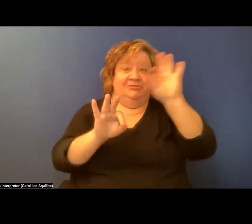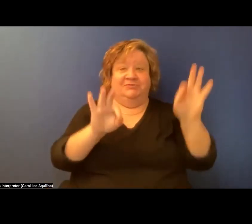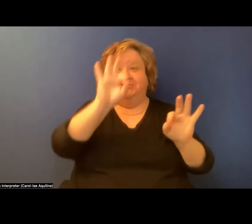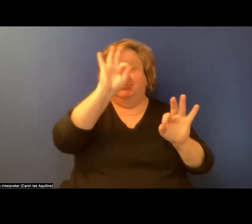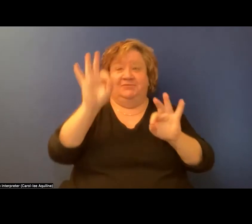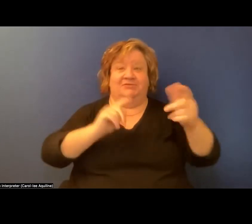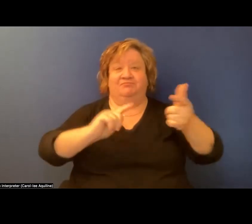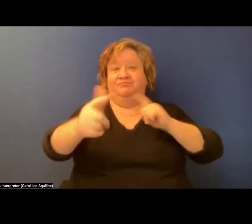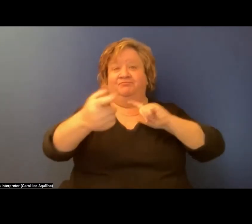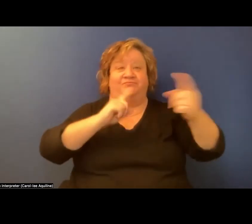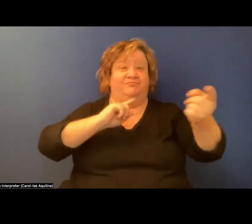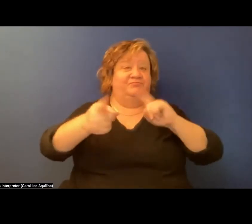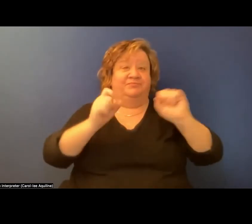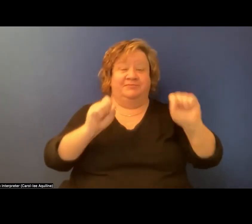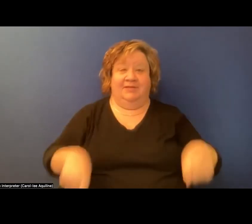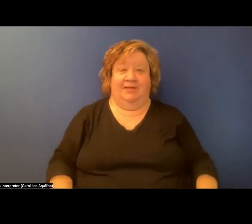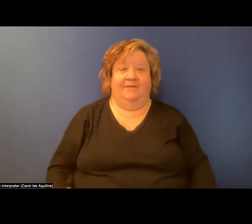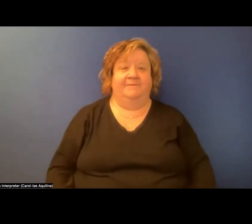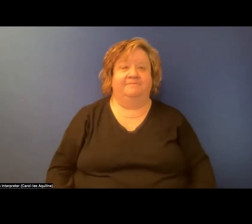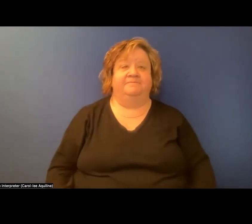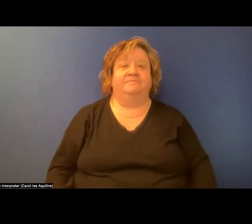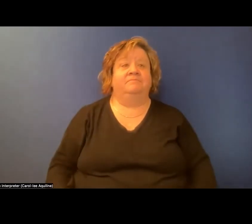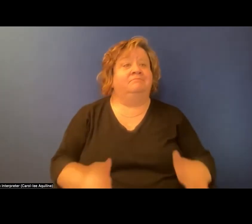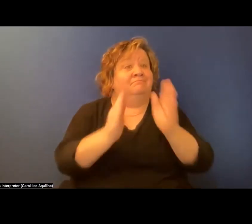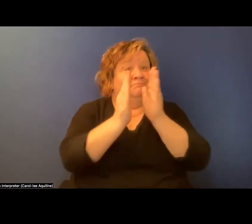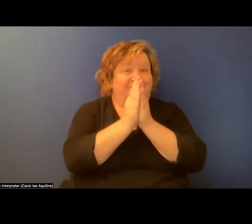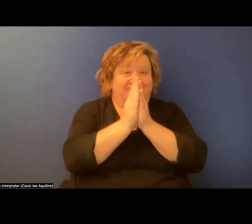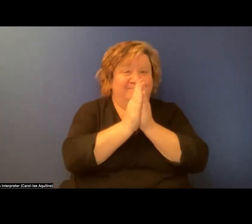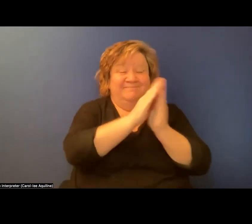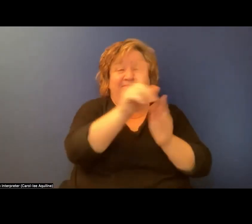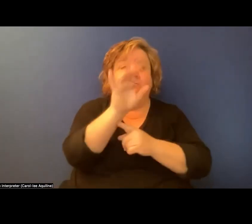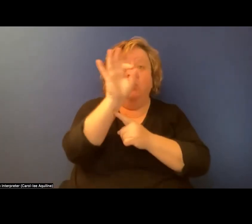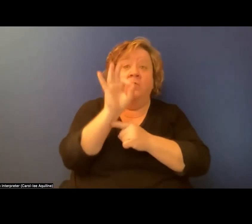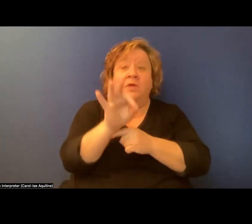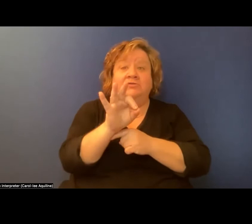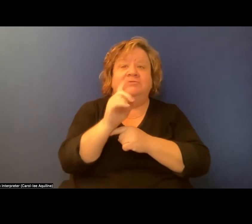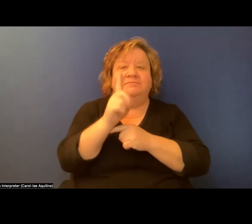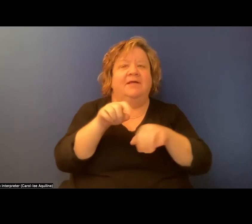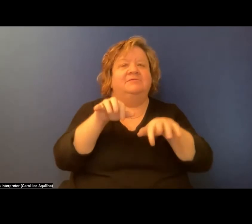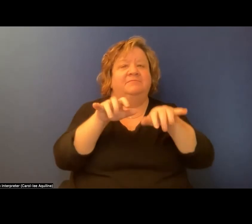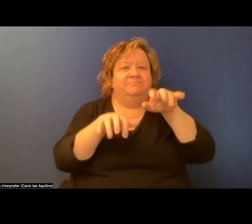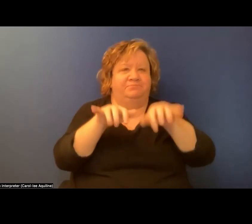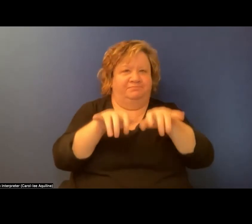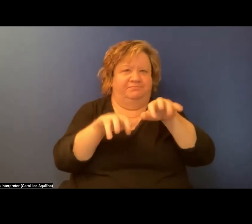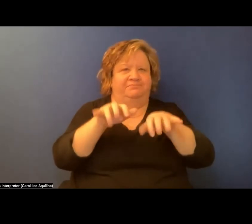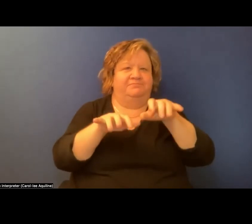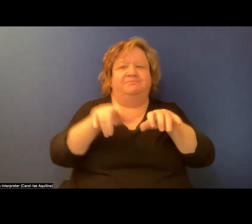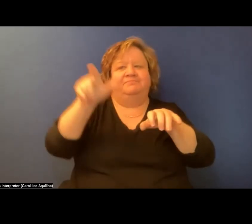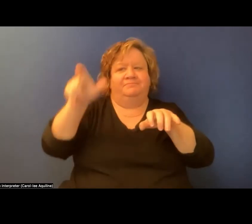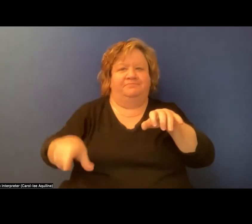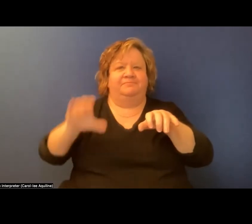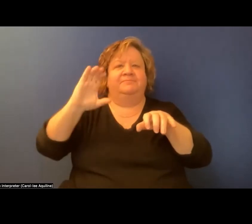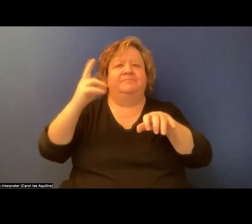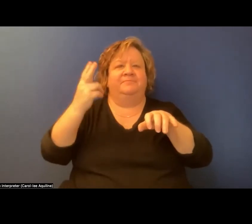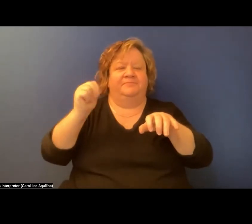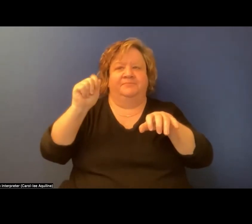everyone, please put your question in the chat box. You can put your question in French or